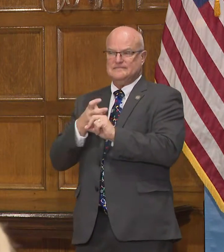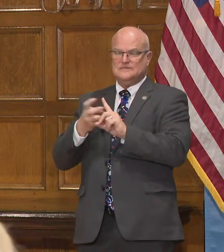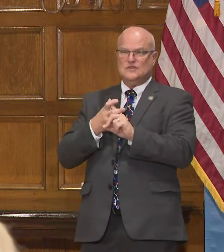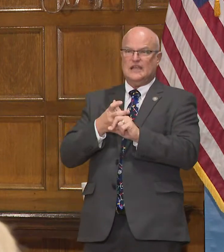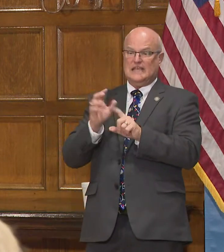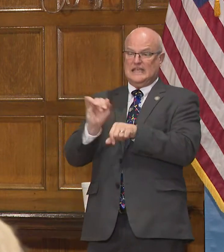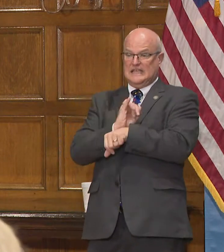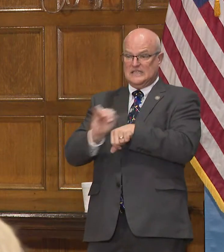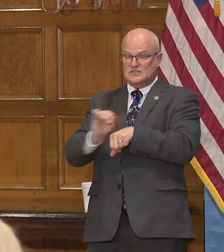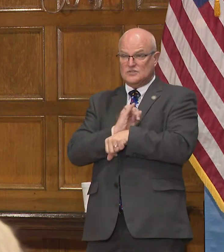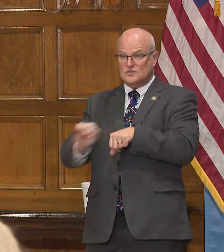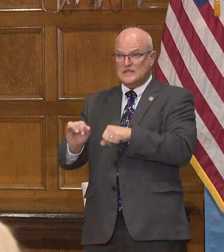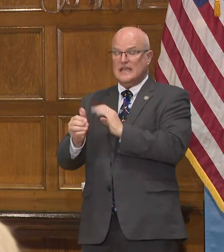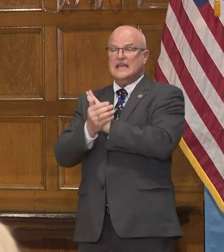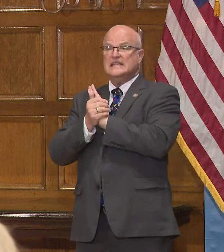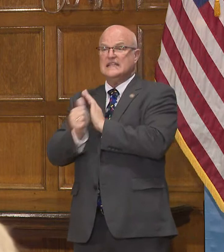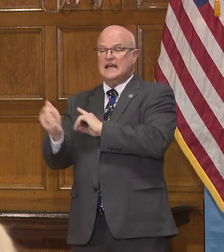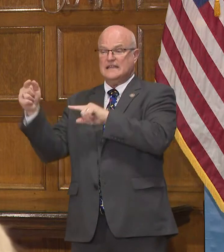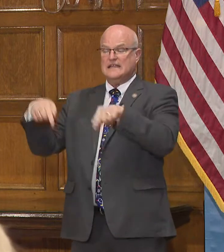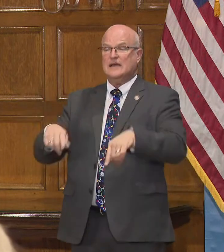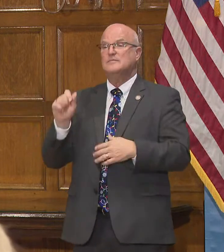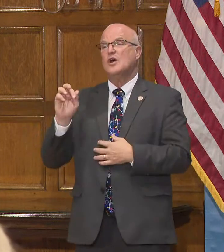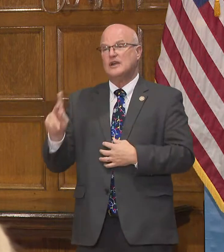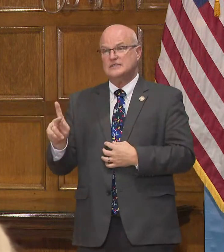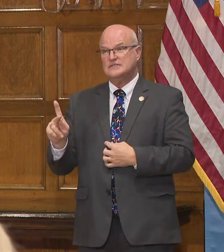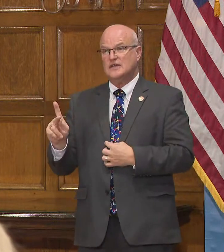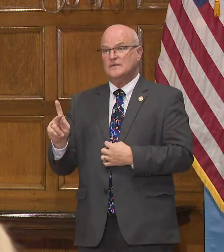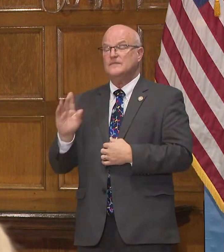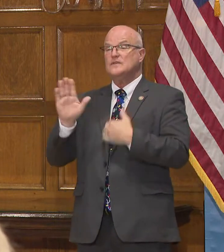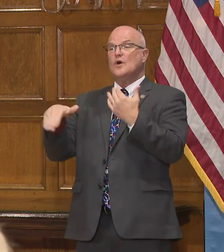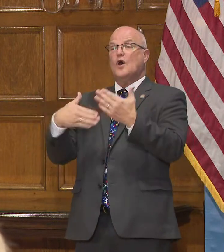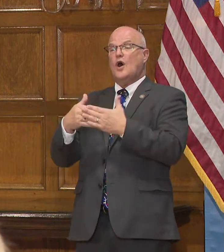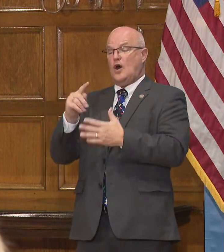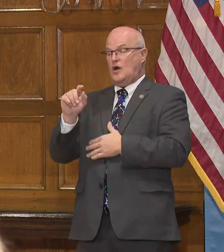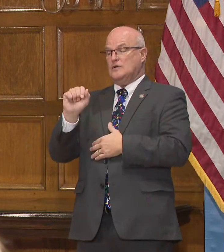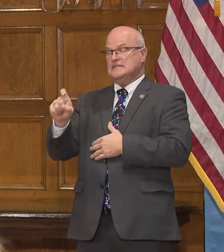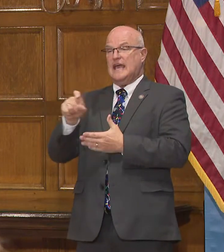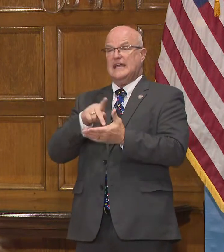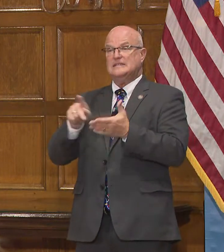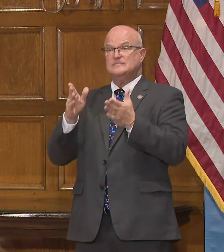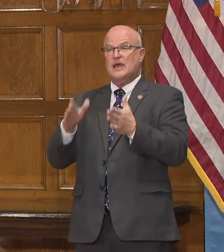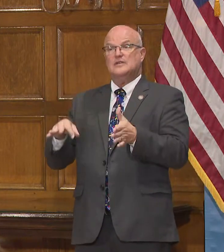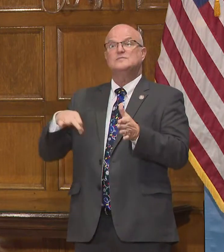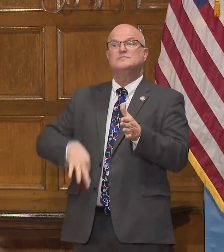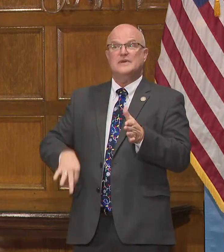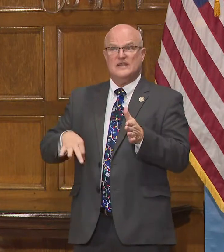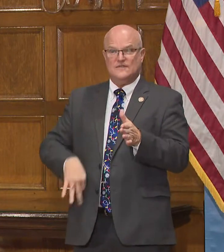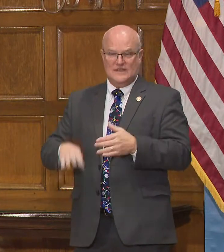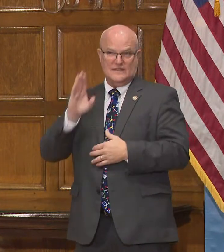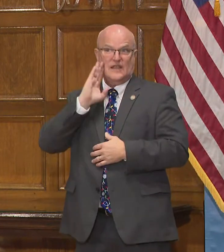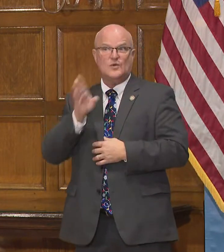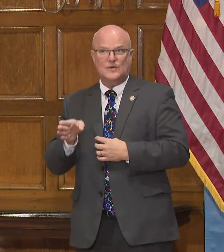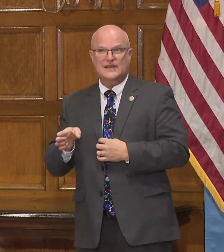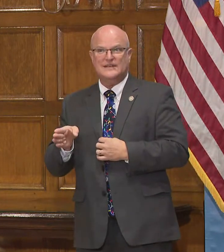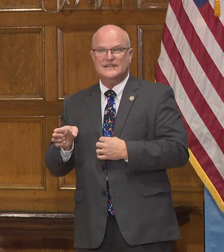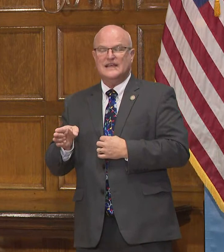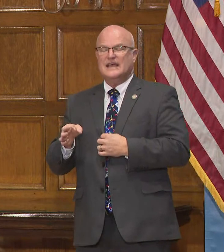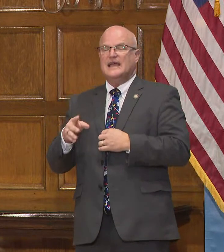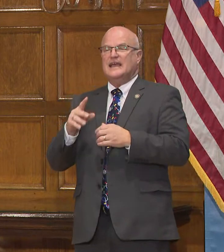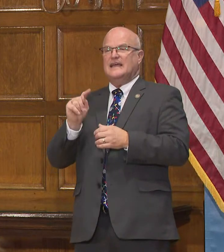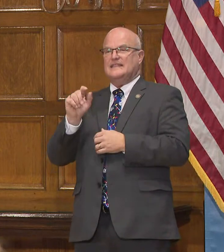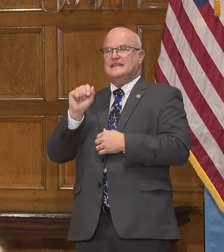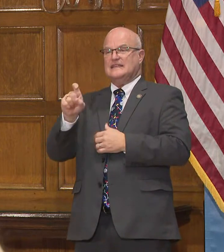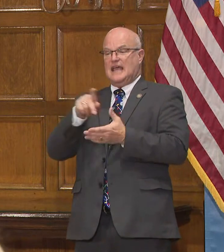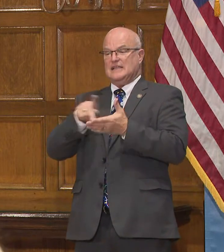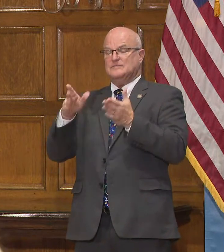and talent to Arkansas. And so all taxpayers benefit from this. Obviously, those